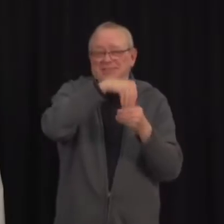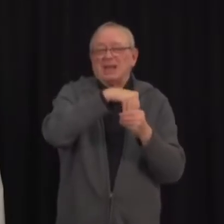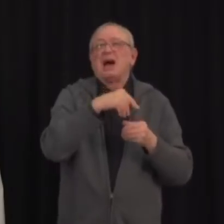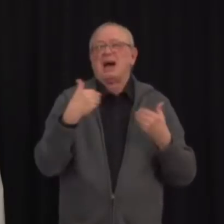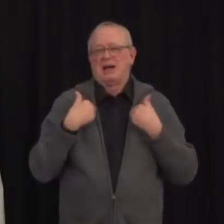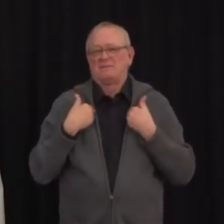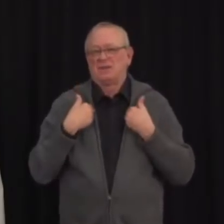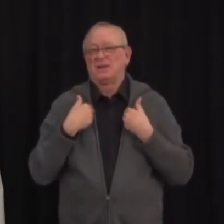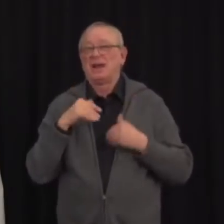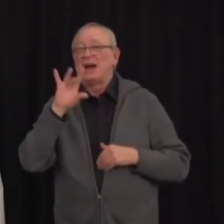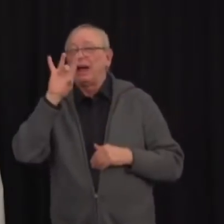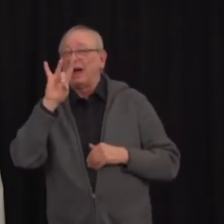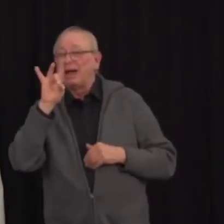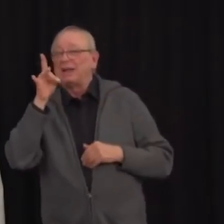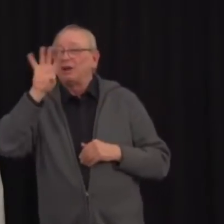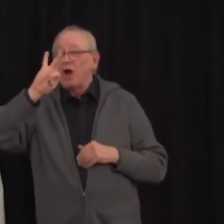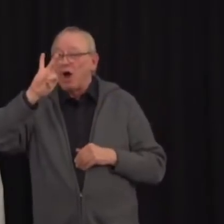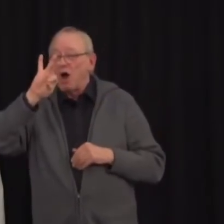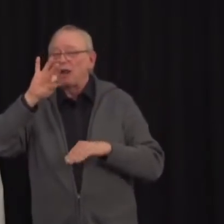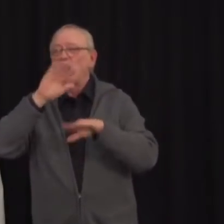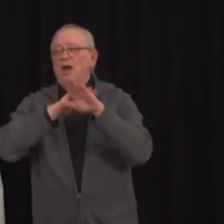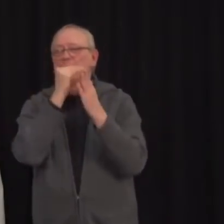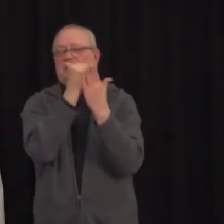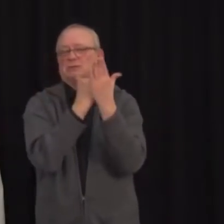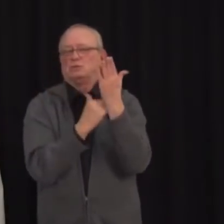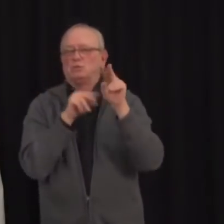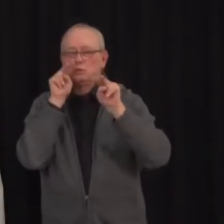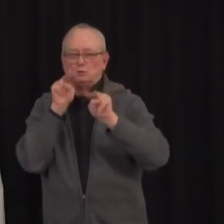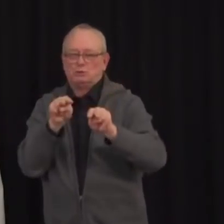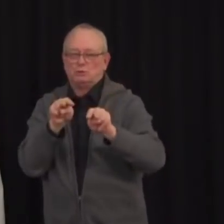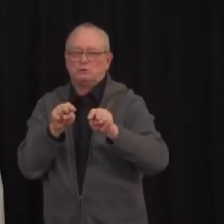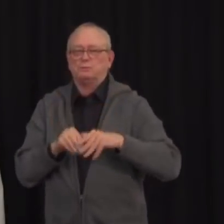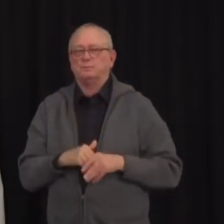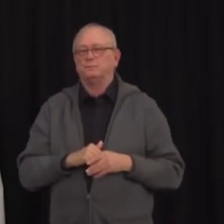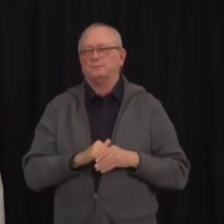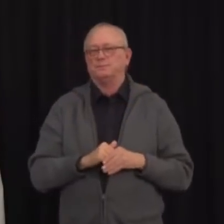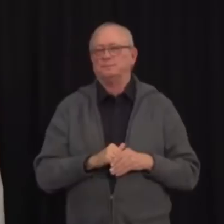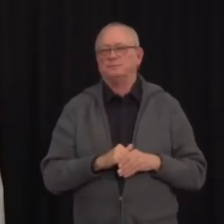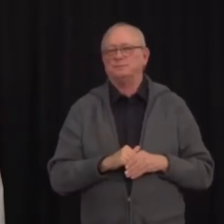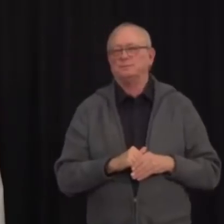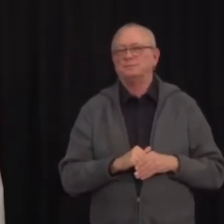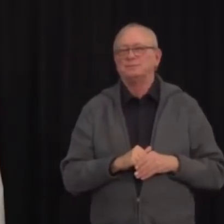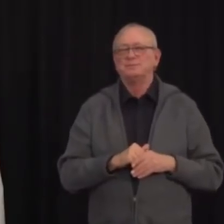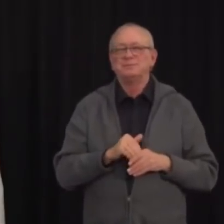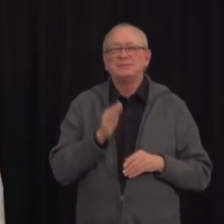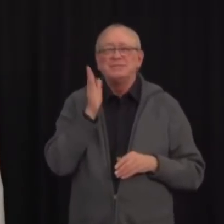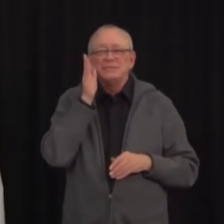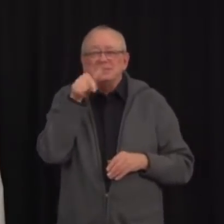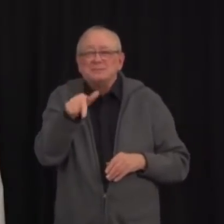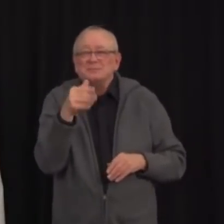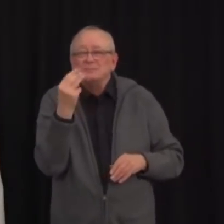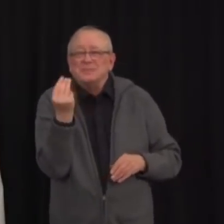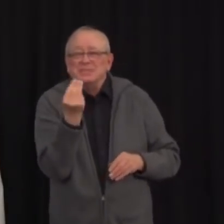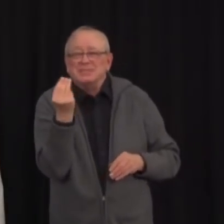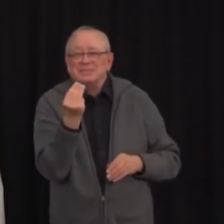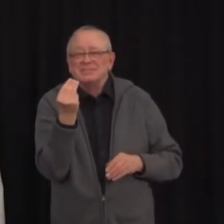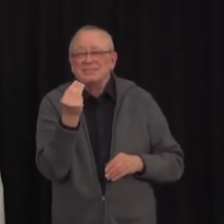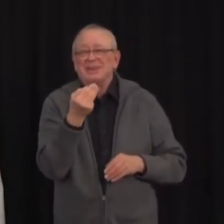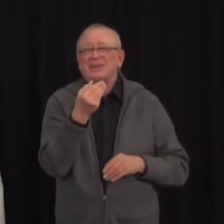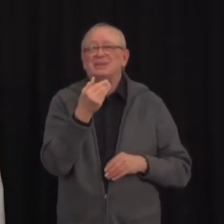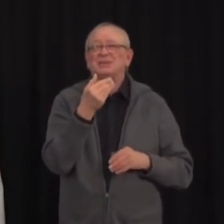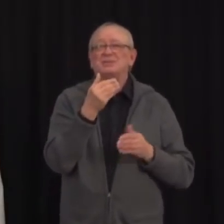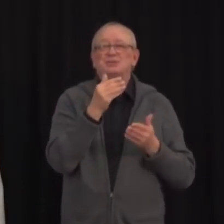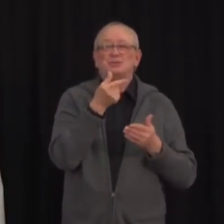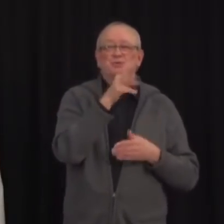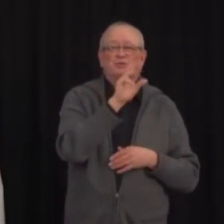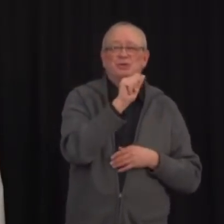currently on the watch list. Starting Monday, all students in grades 7 and above will shift to at-home